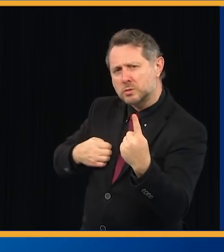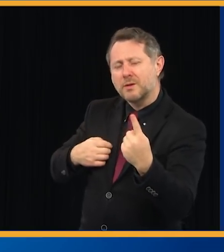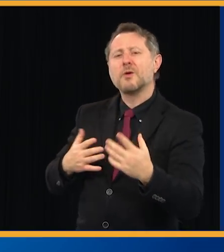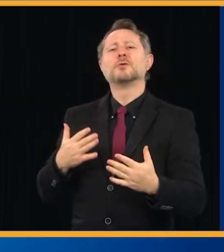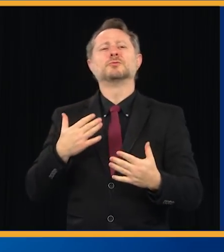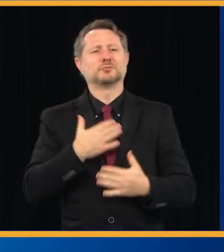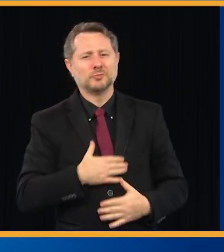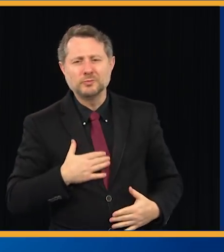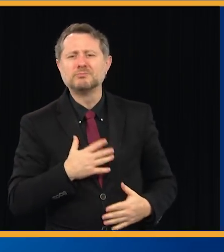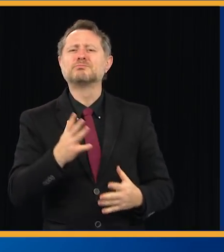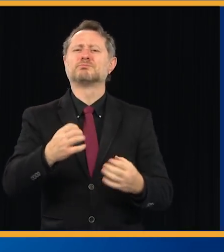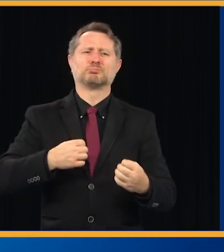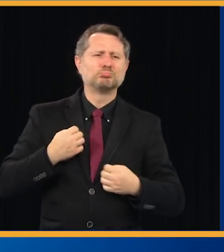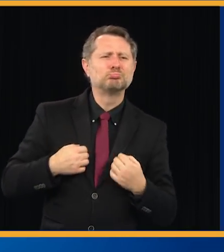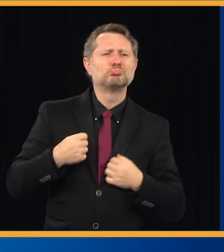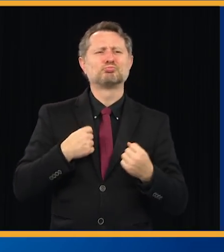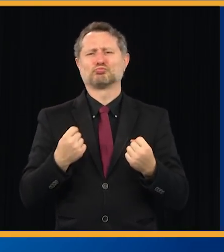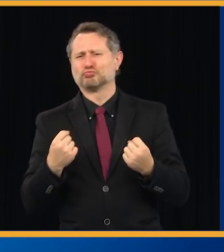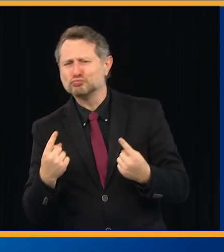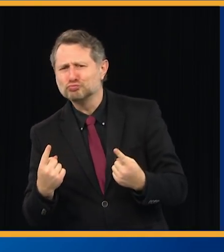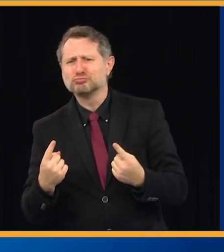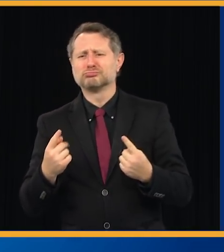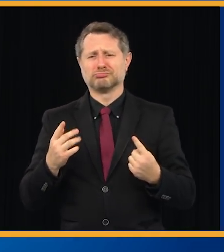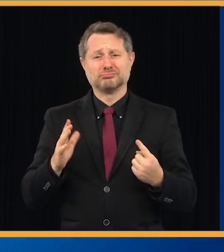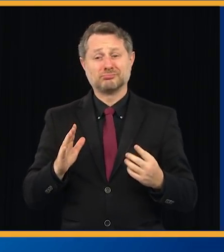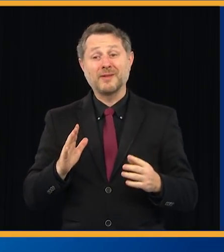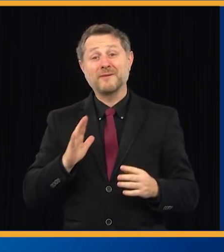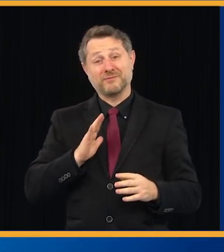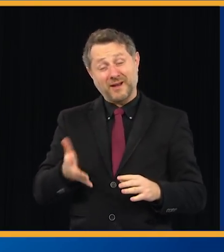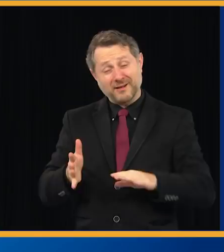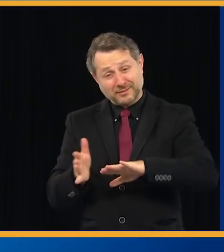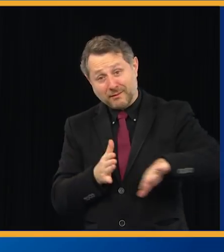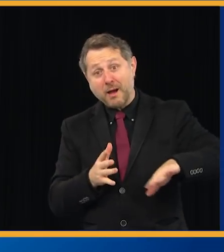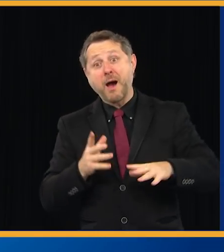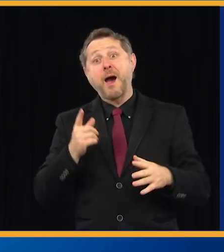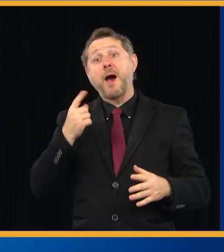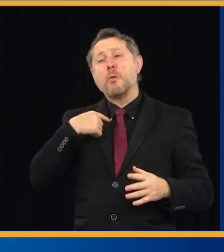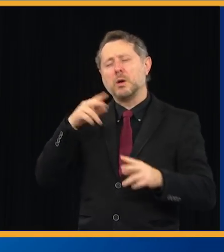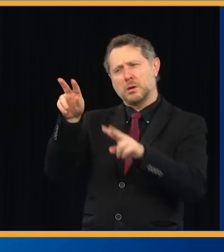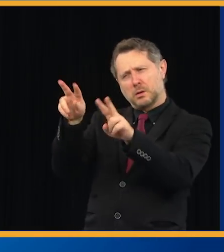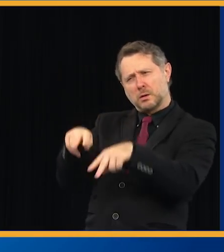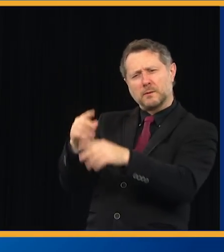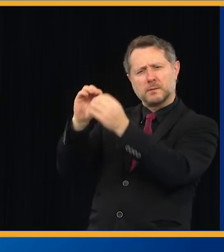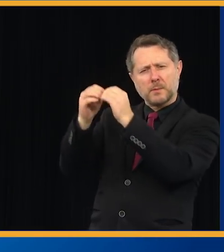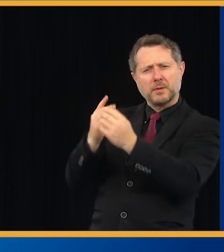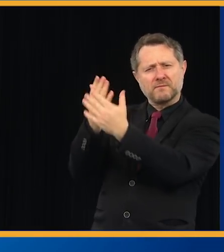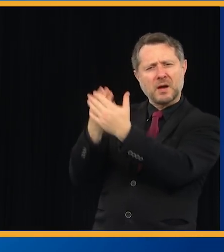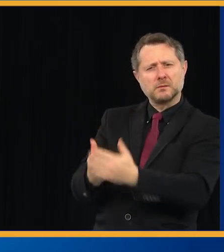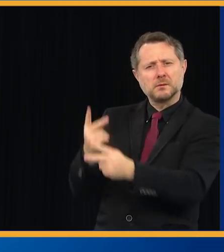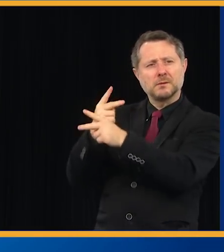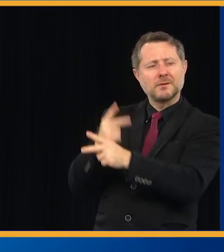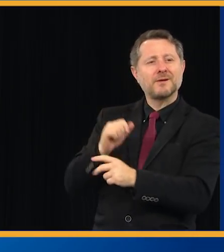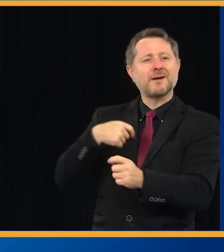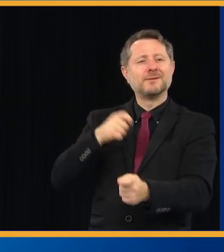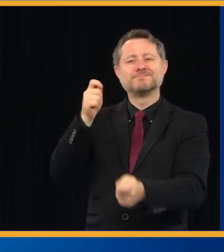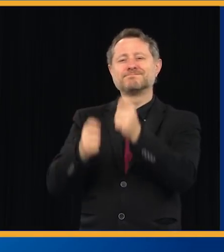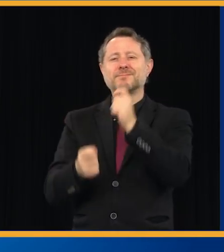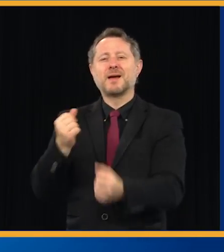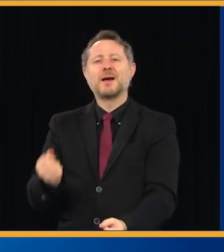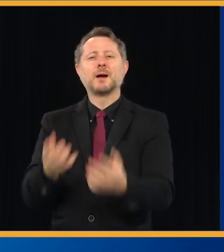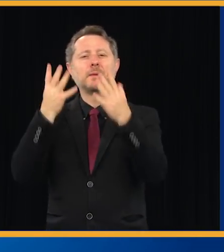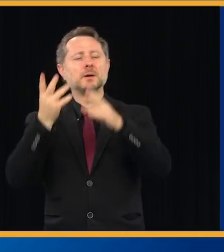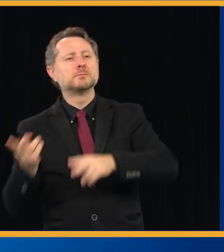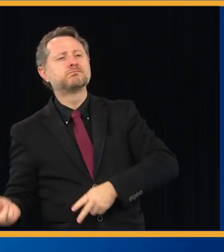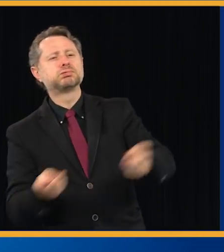the data. And you have it. You can calibrate by the number of hospitalizations, the infection rate, the number